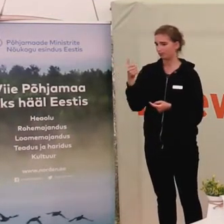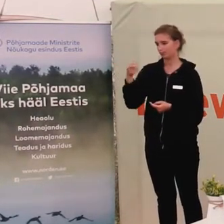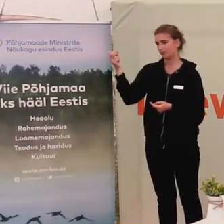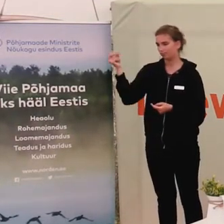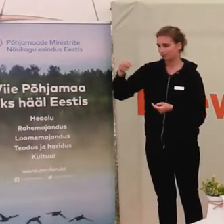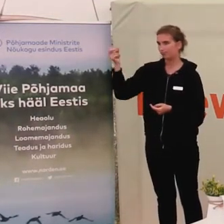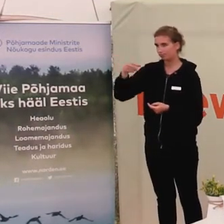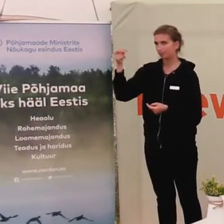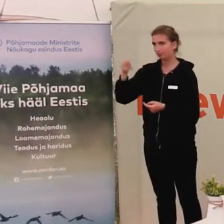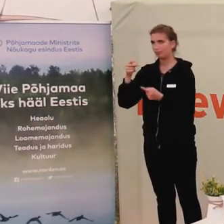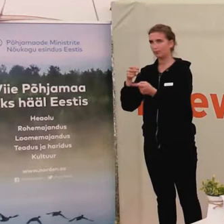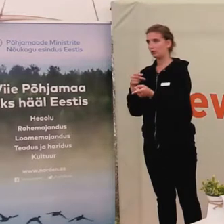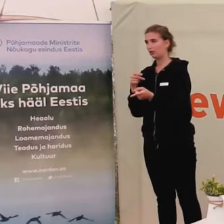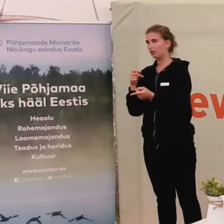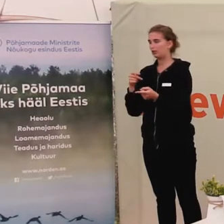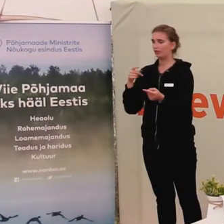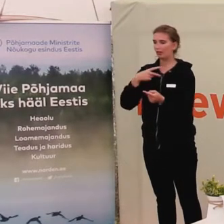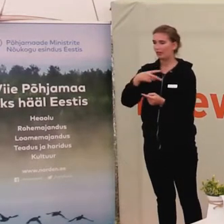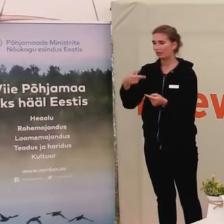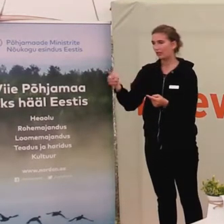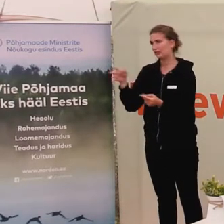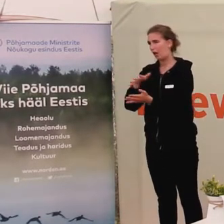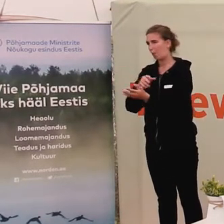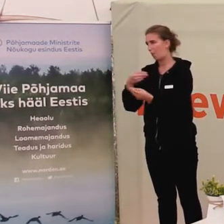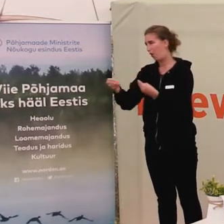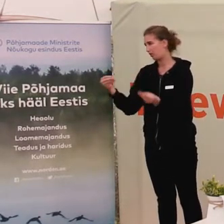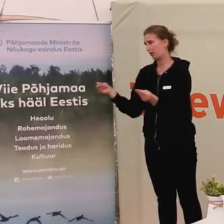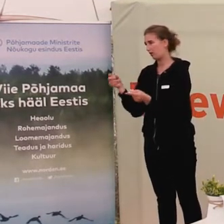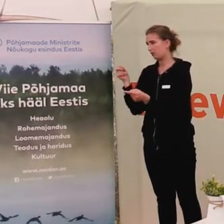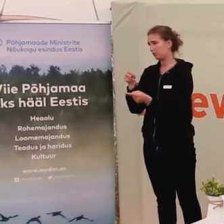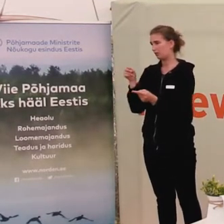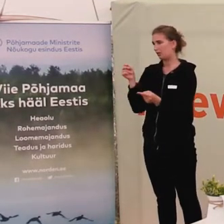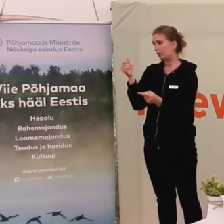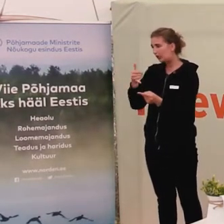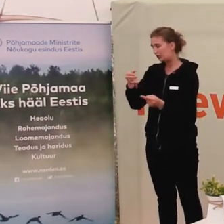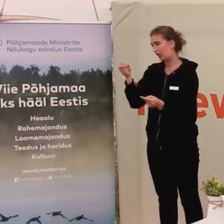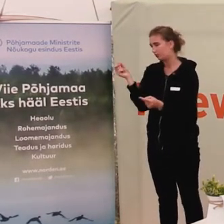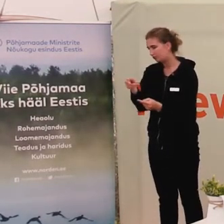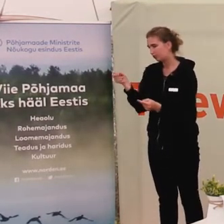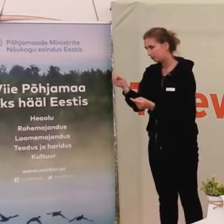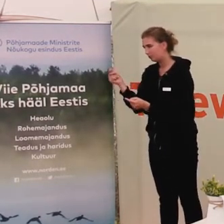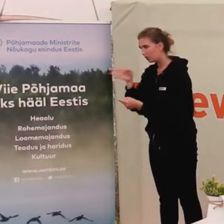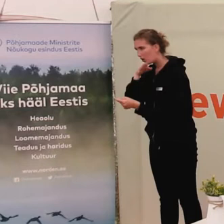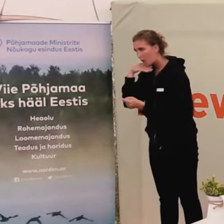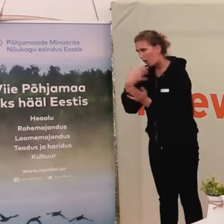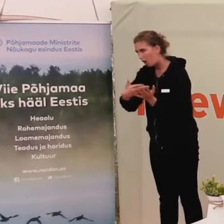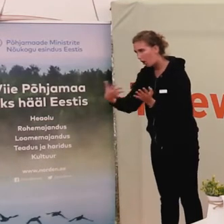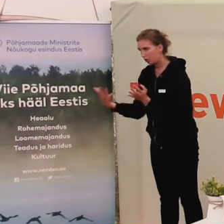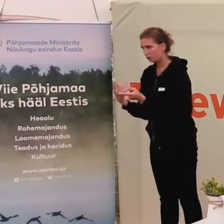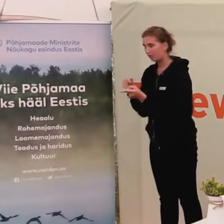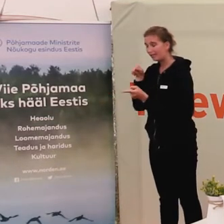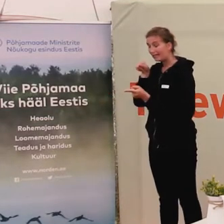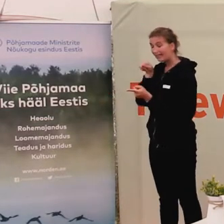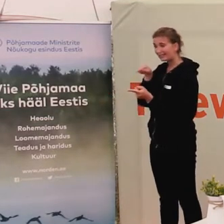money going into exploration for new sources of oil. So we should at least remove